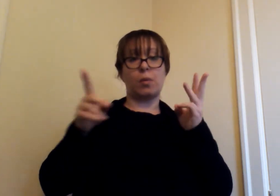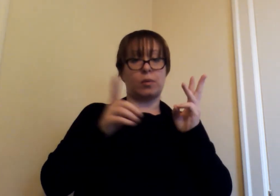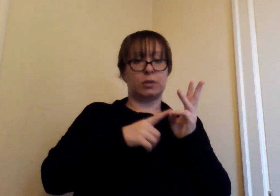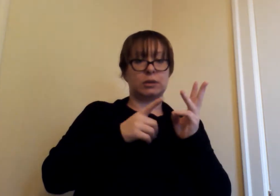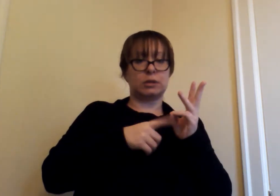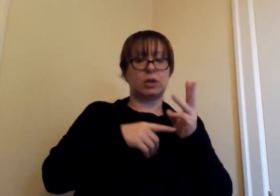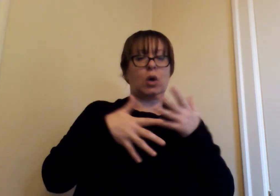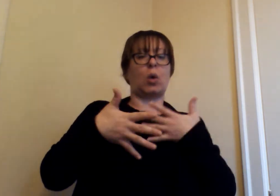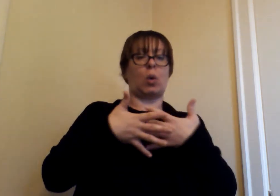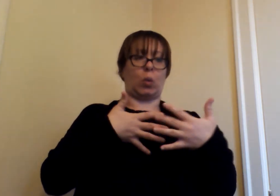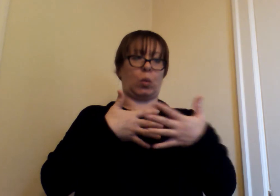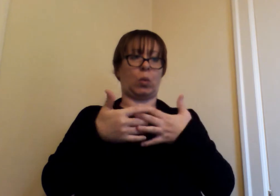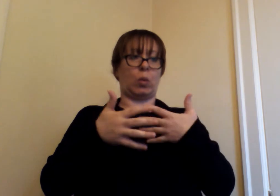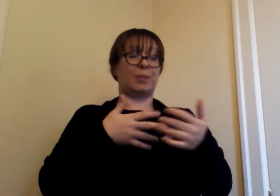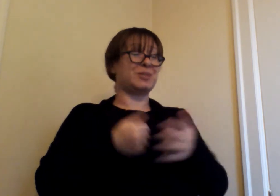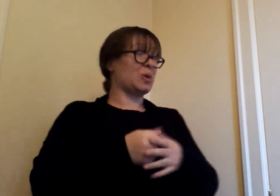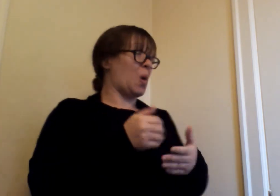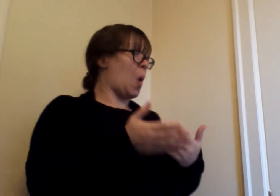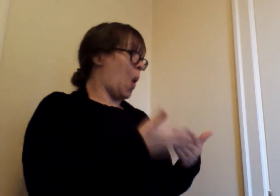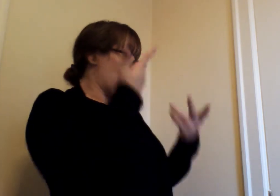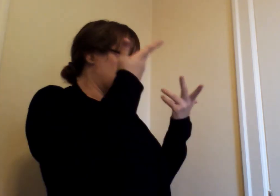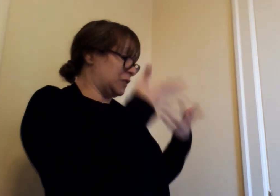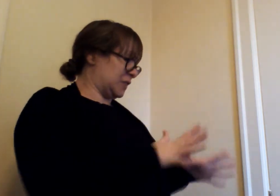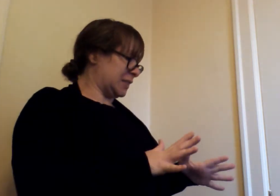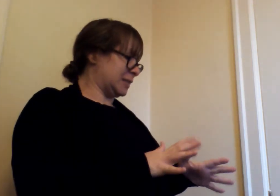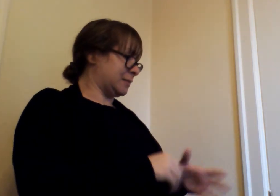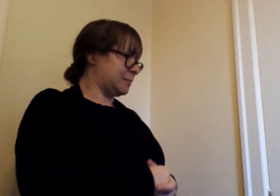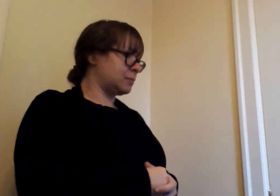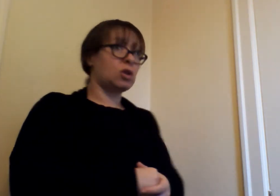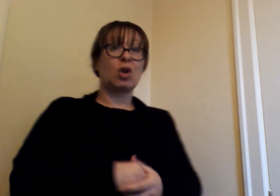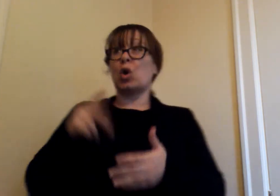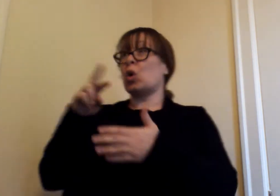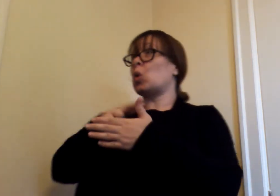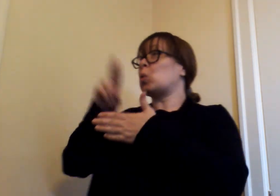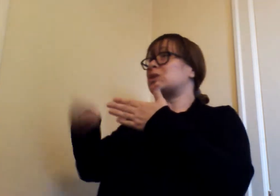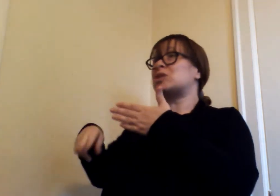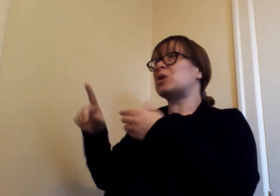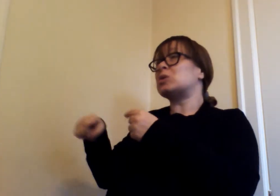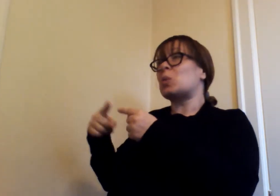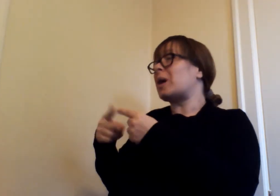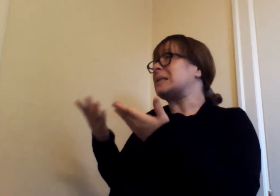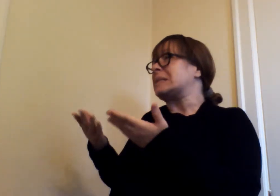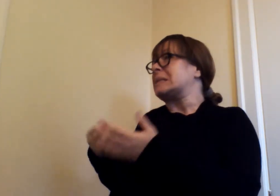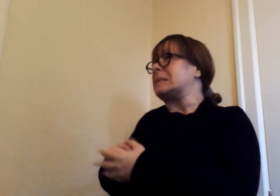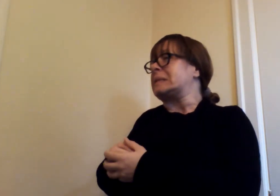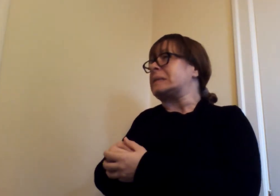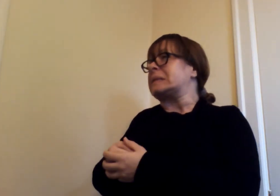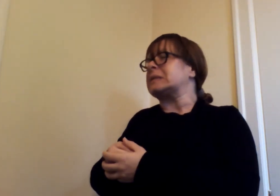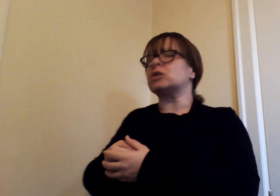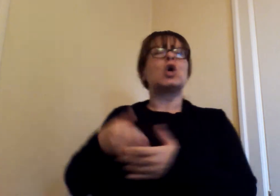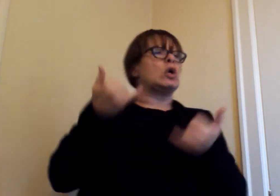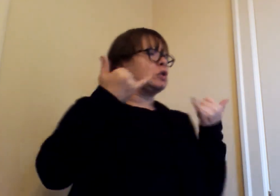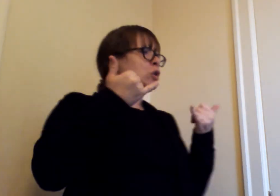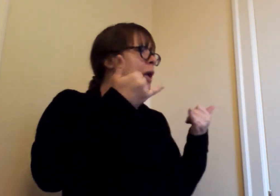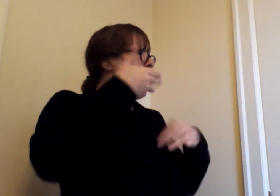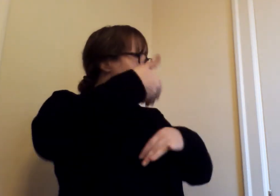draw. When will I know the results? I'm kind of anxious about them. Your samples will go over to the lab today and your doctor will notify you after